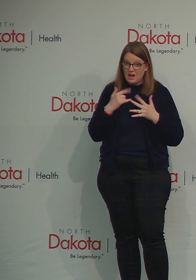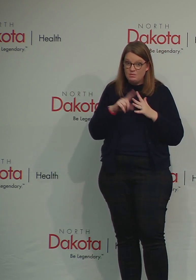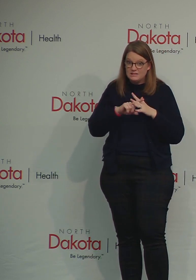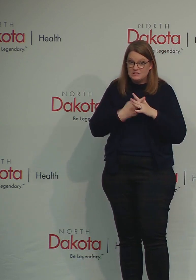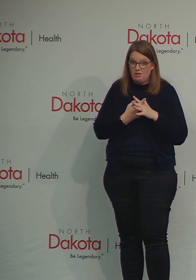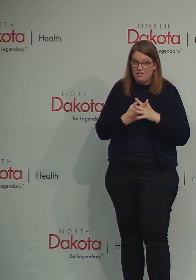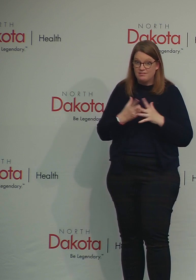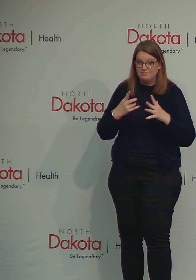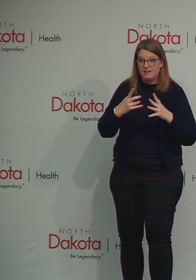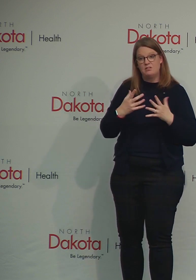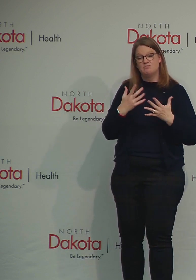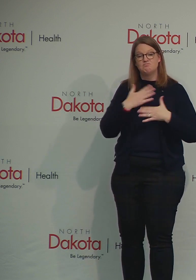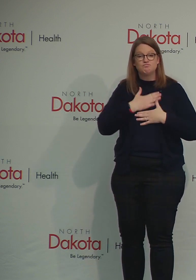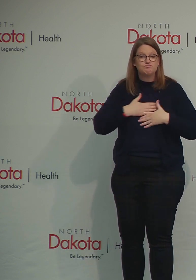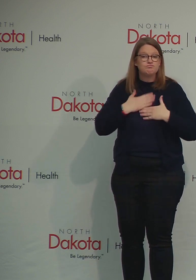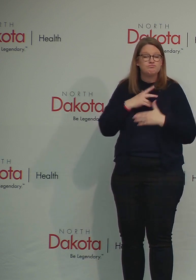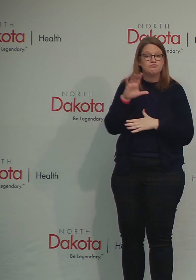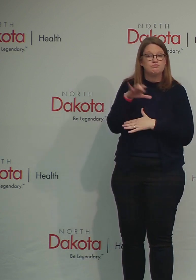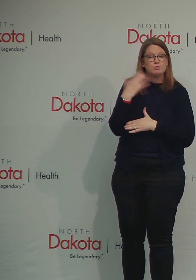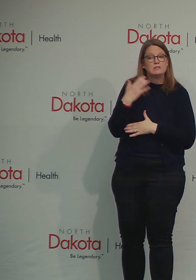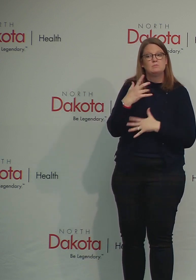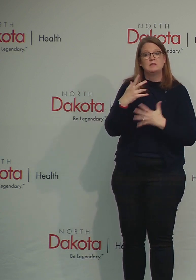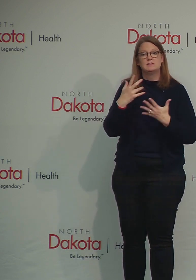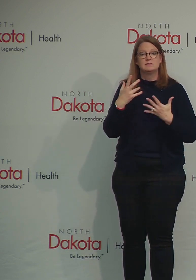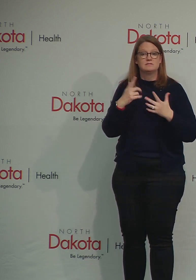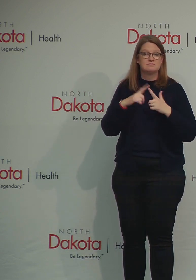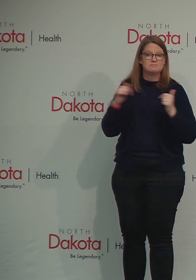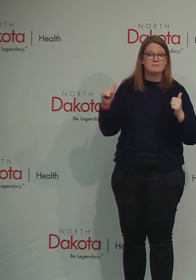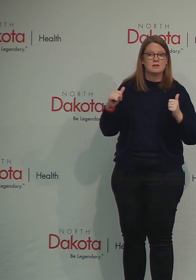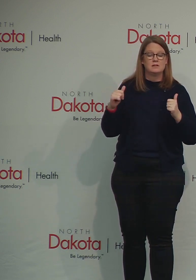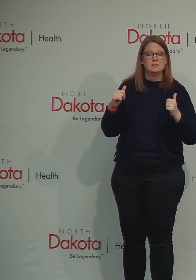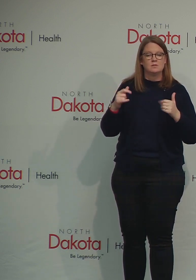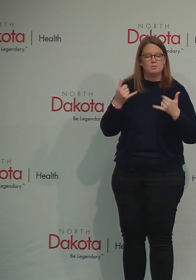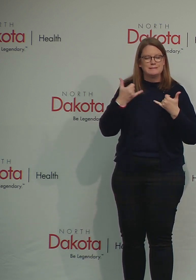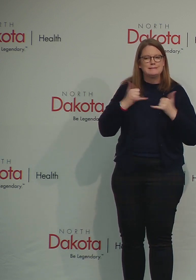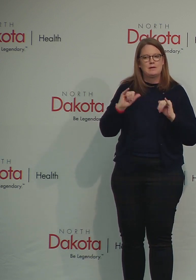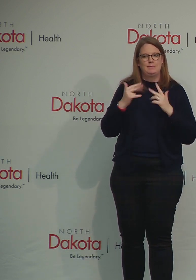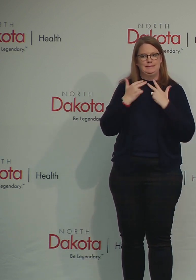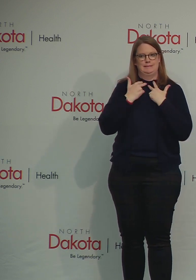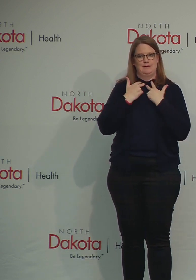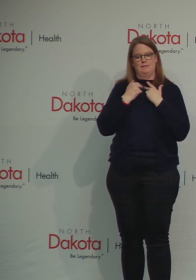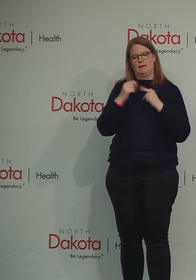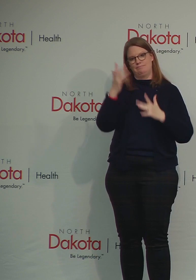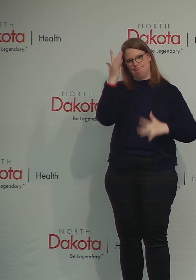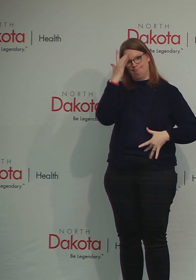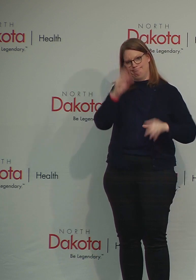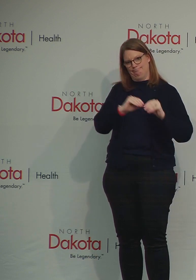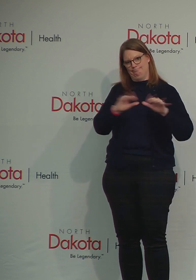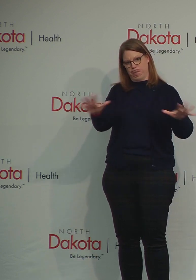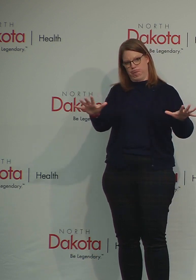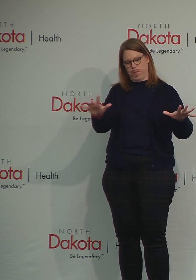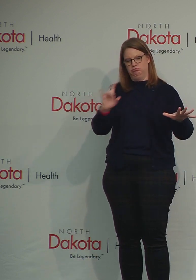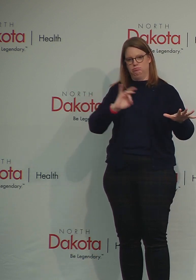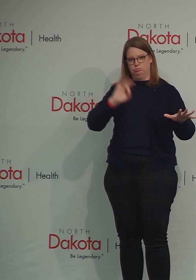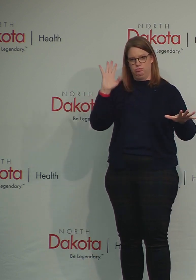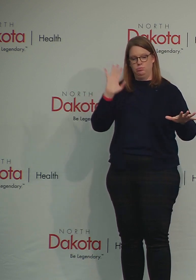that the nation will still be in the grip of this pandemic. But fortunately, here in North